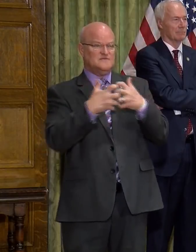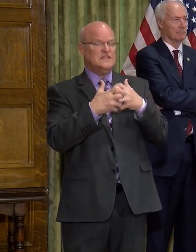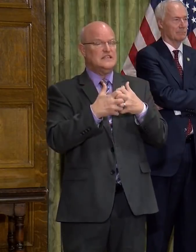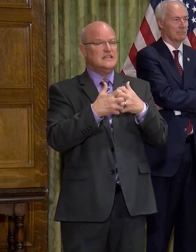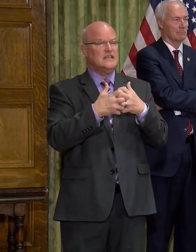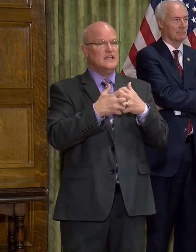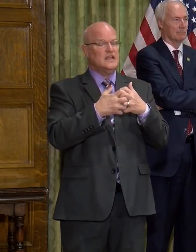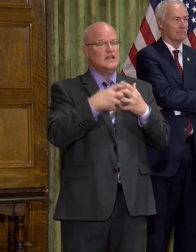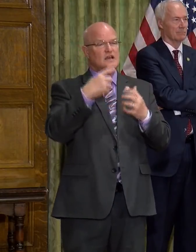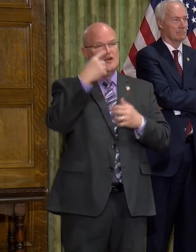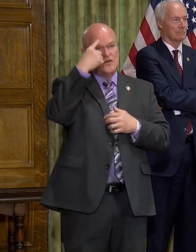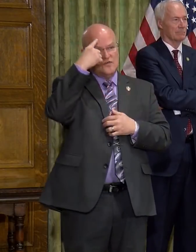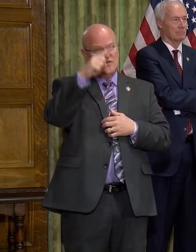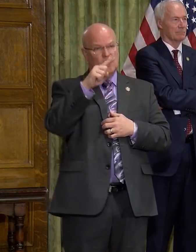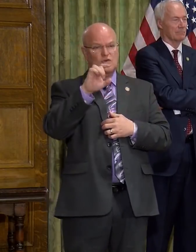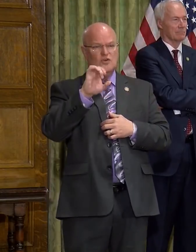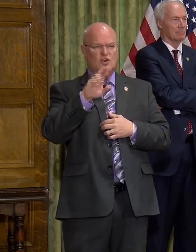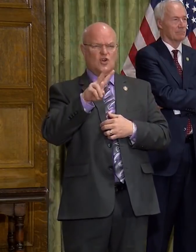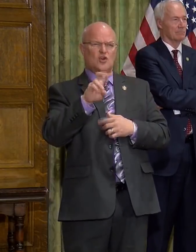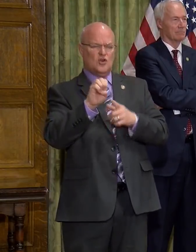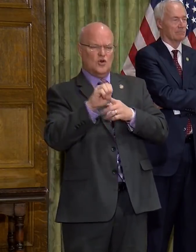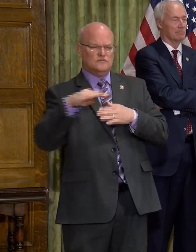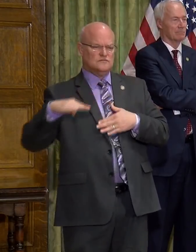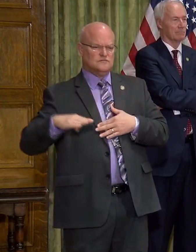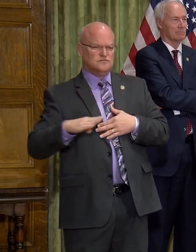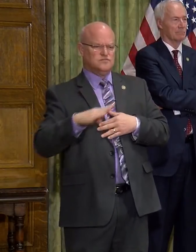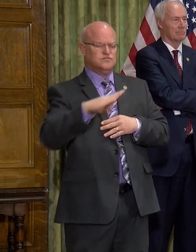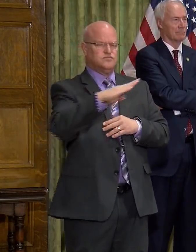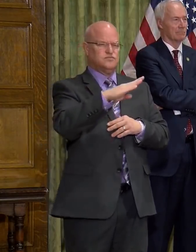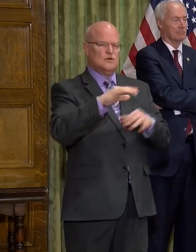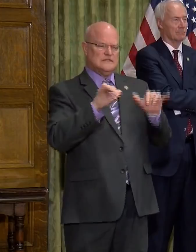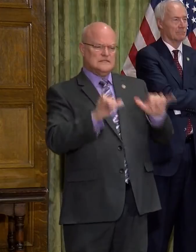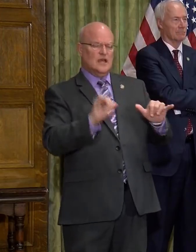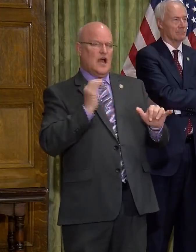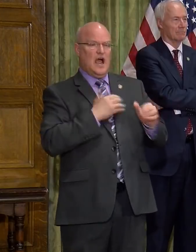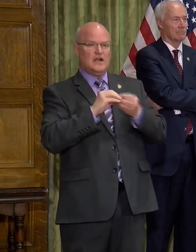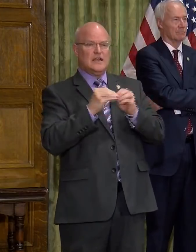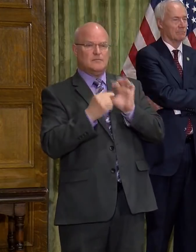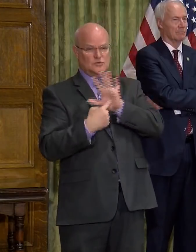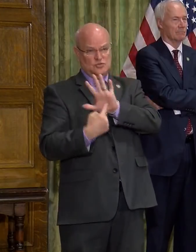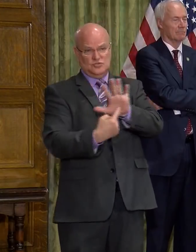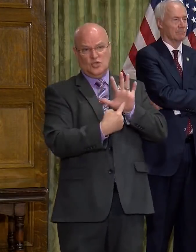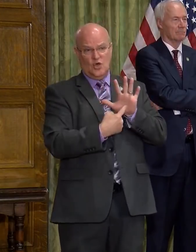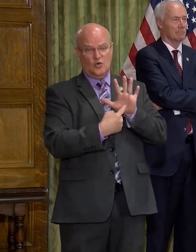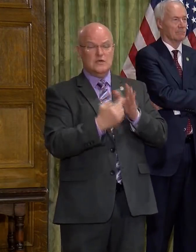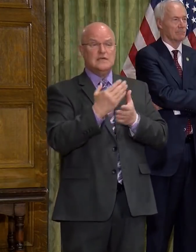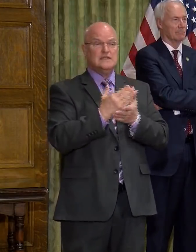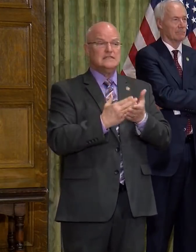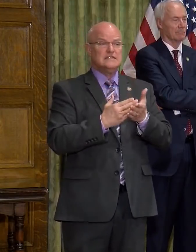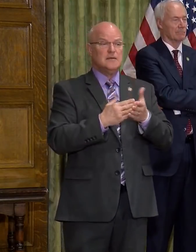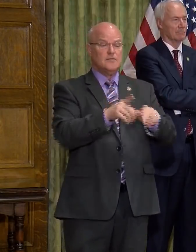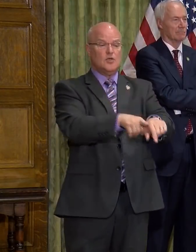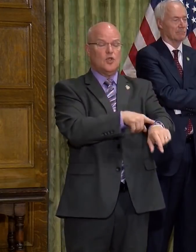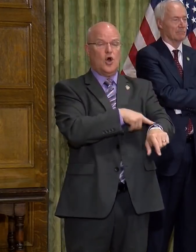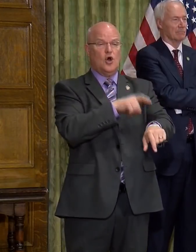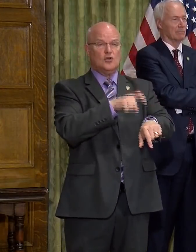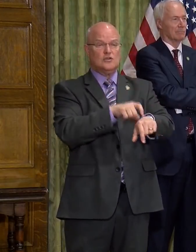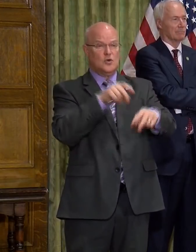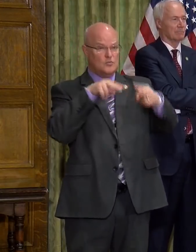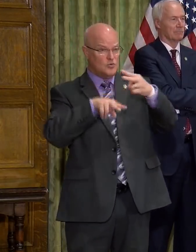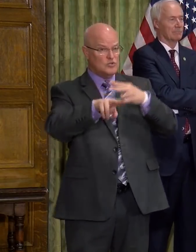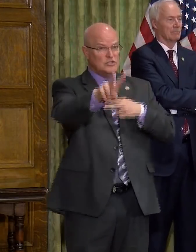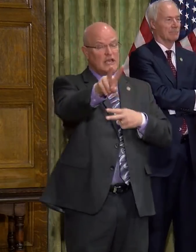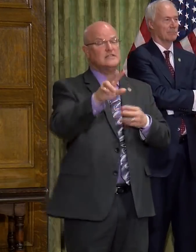to a curve. We're trying to stick to what our numbers show. Now, some of these longer-term